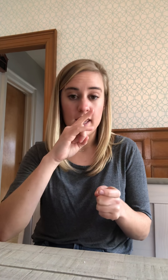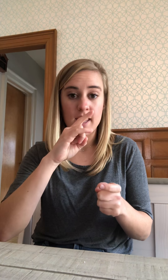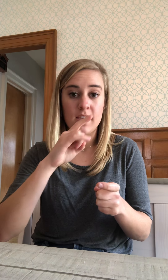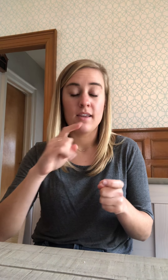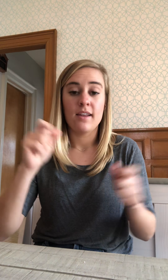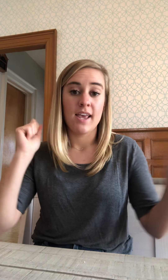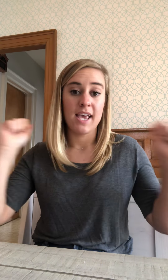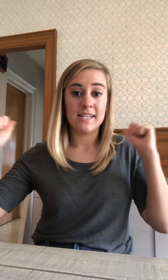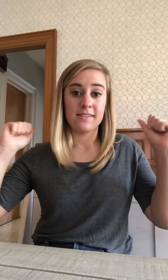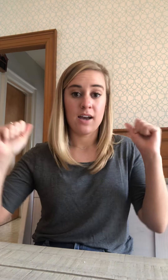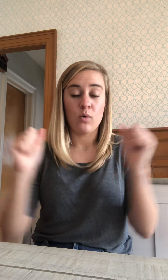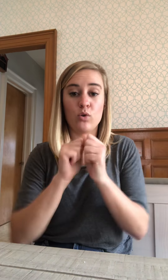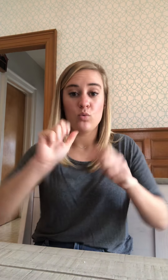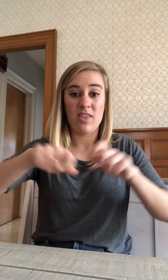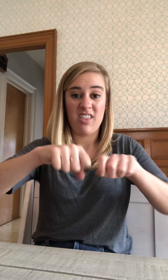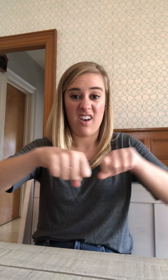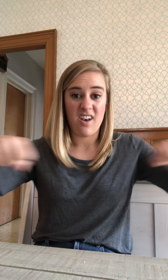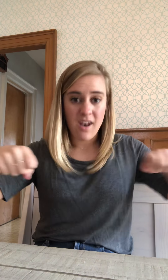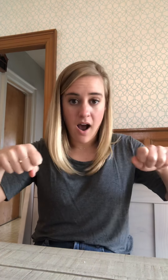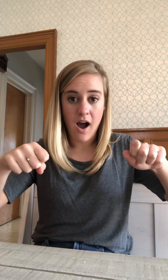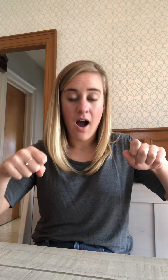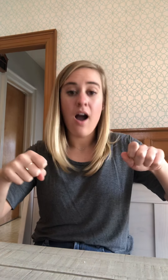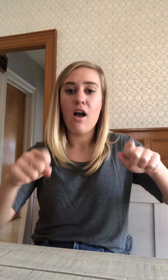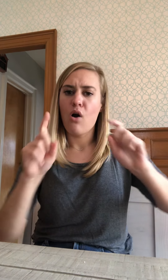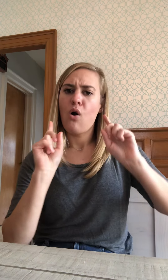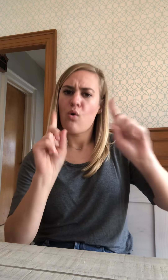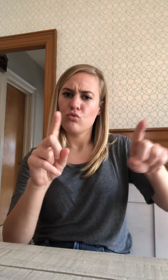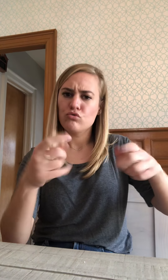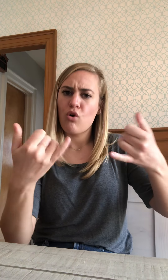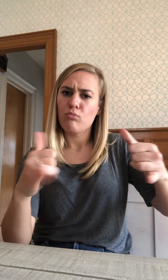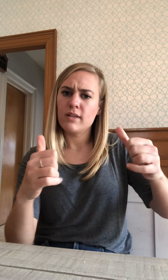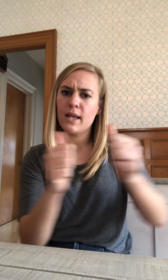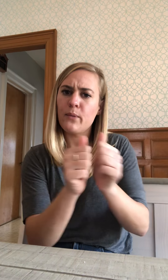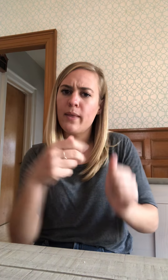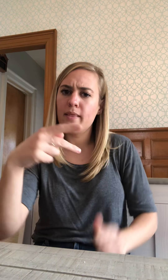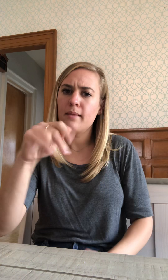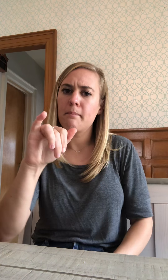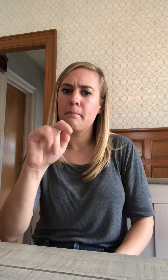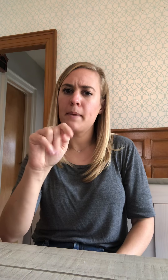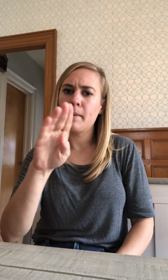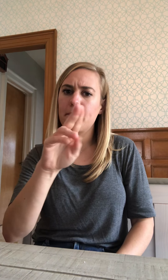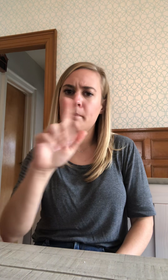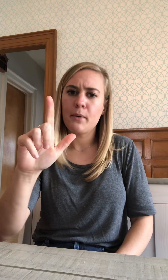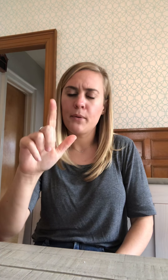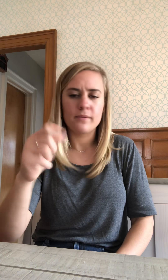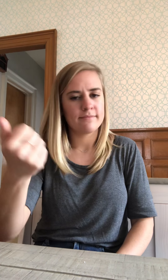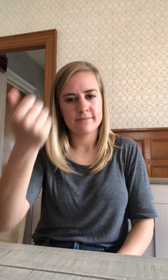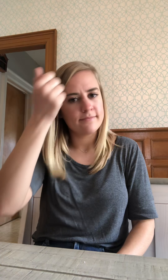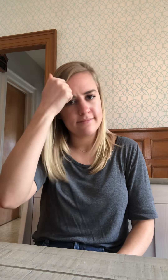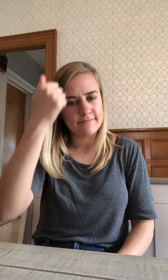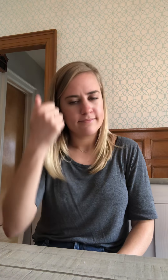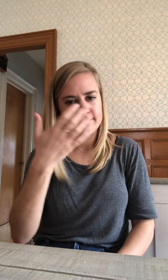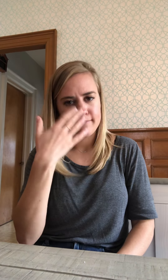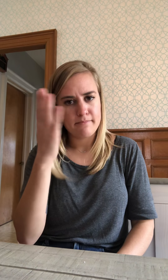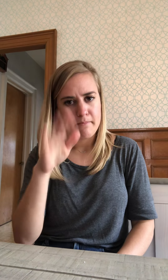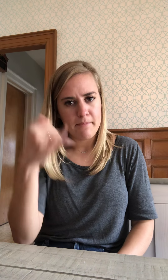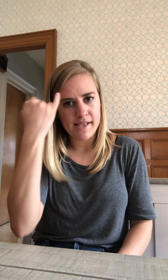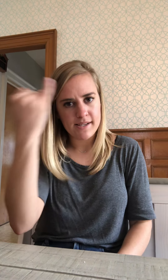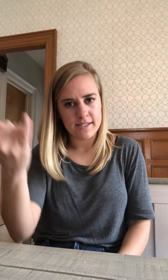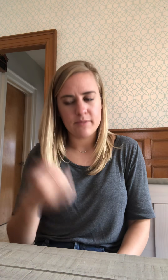bull, right? Not a good plan. So this is a situation where you got to clean it up. So the kid's already